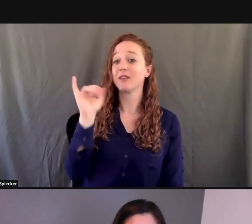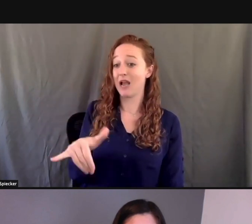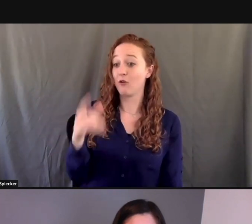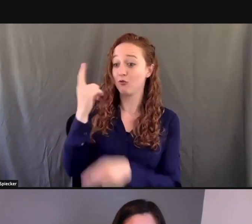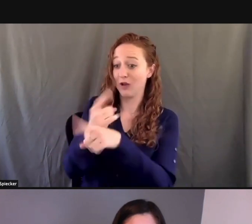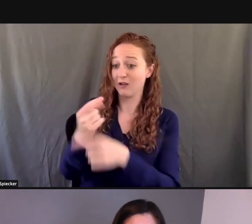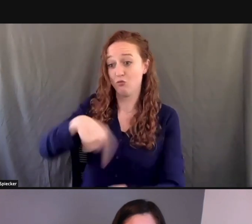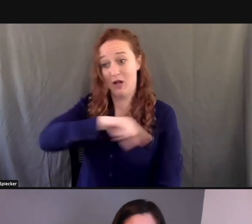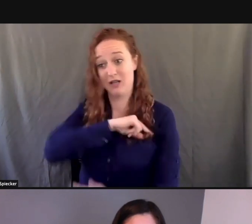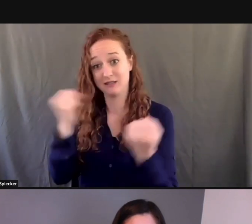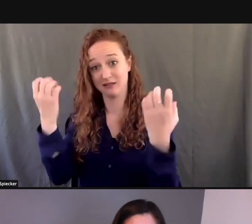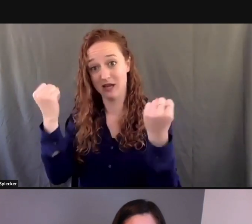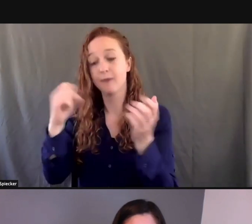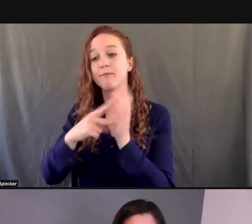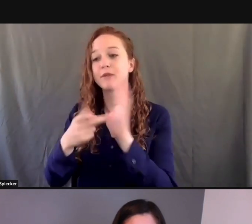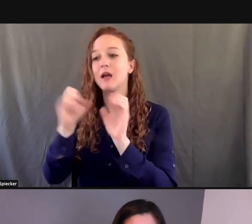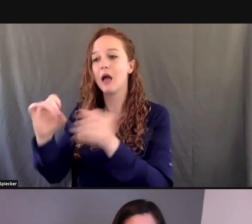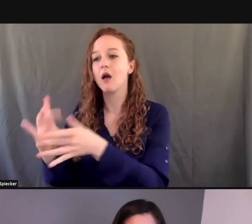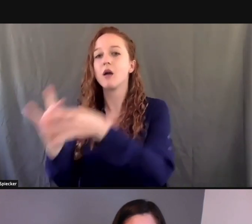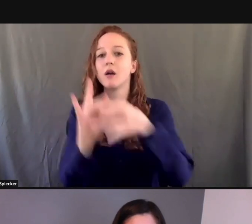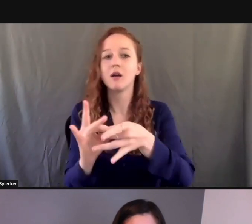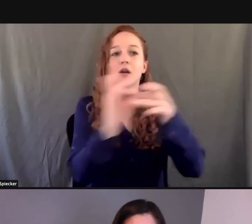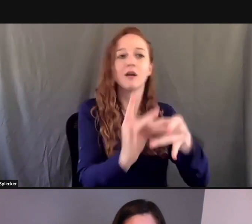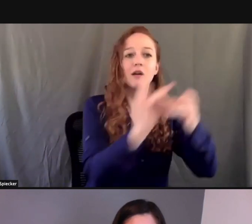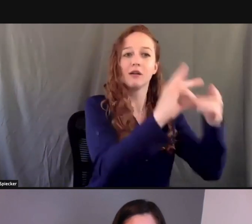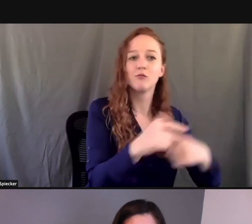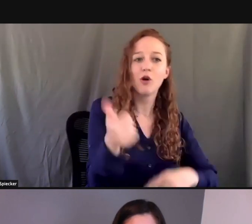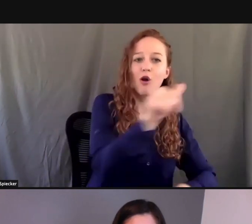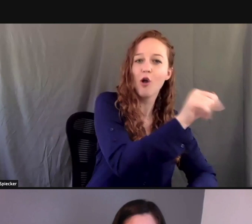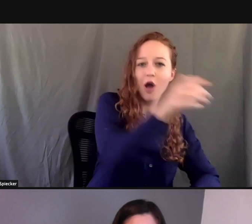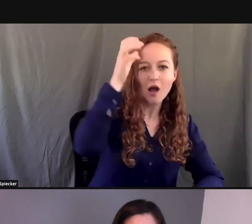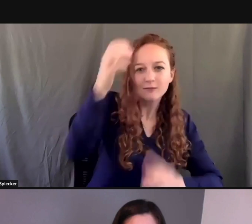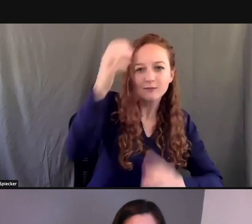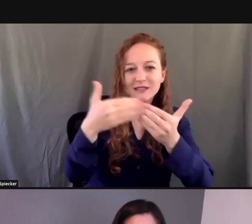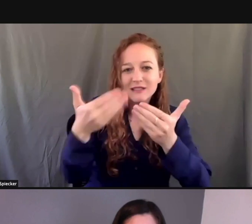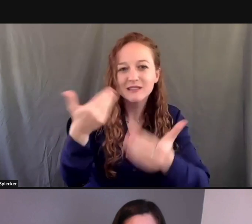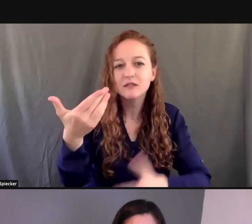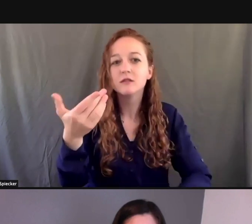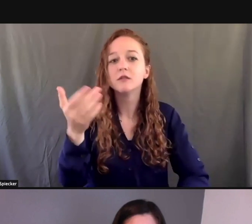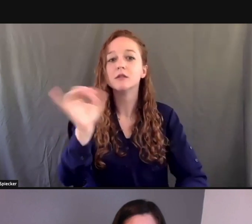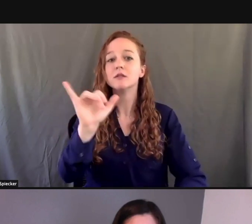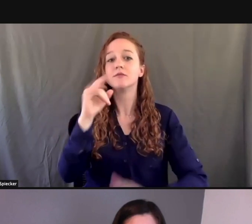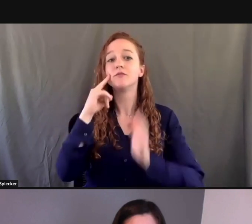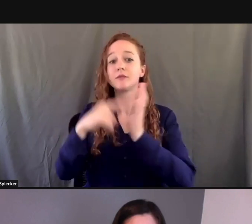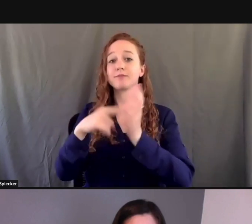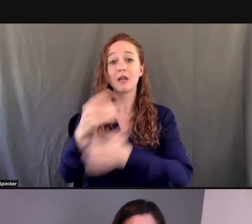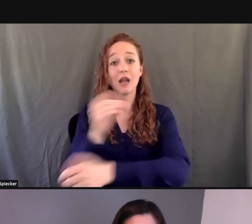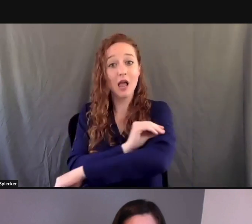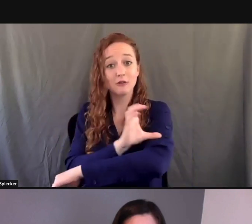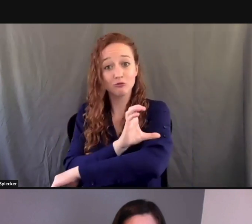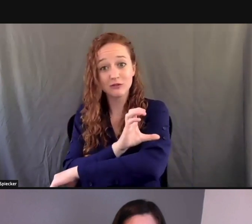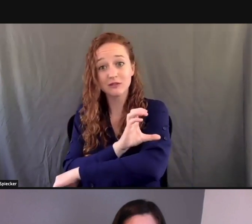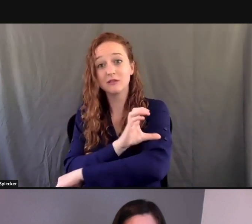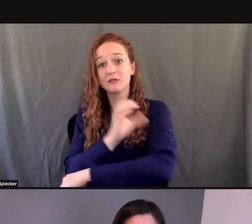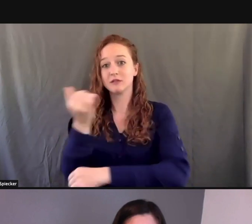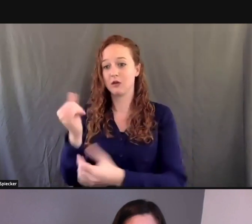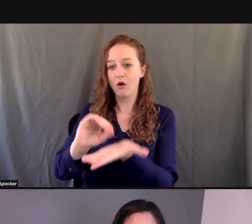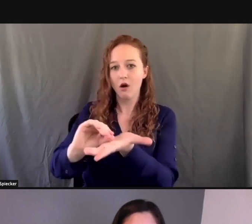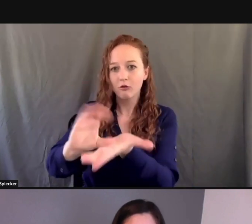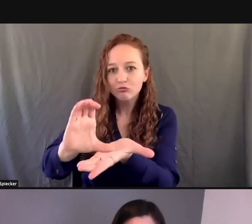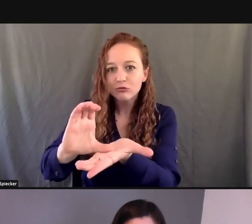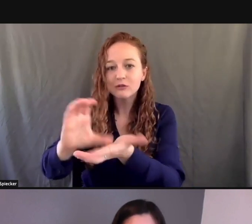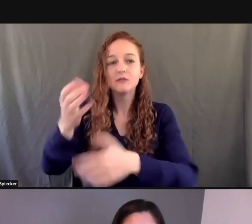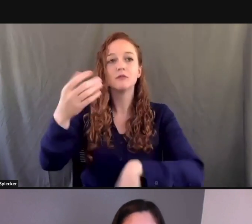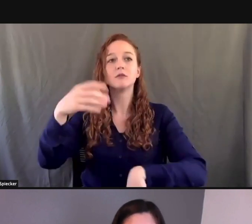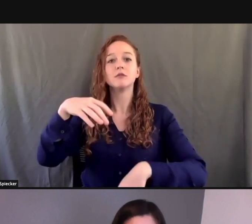What does variable mean? And I knew how to use it in context within a math problem, but I didn't know exactly what the concept of that word meant. And